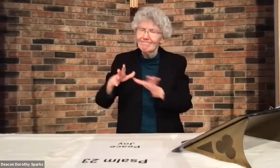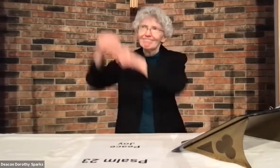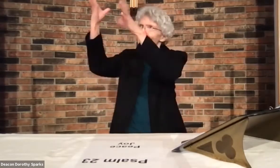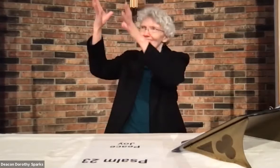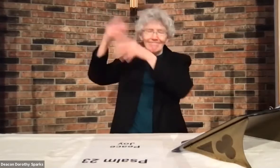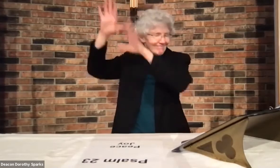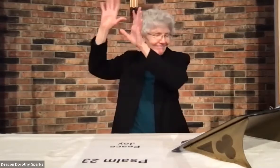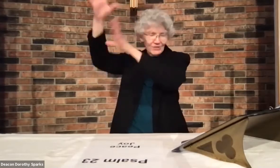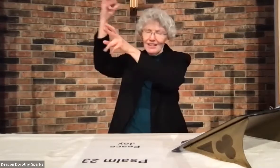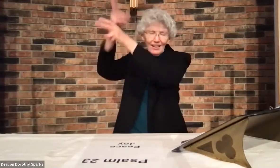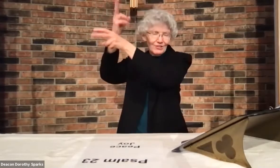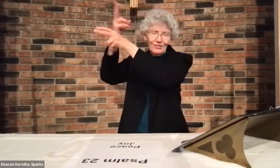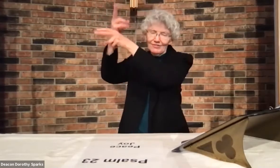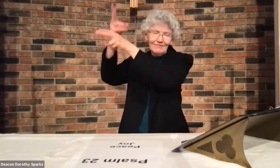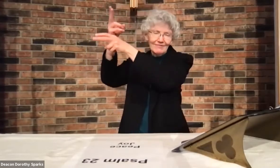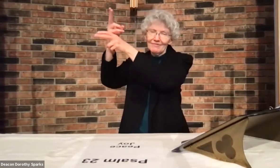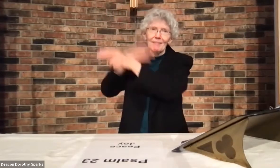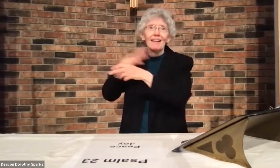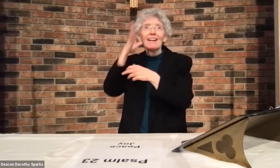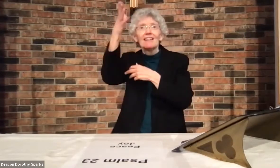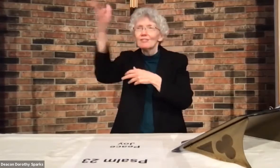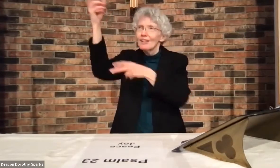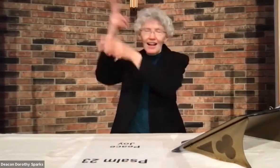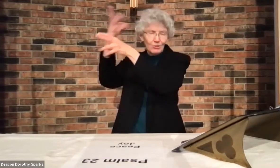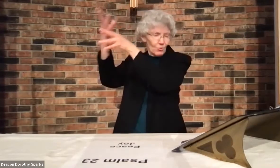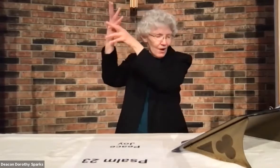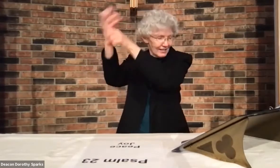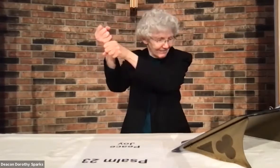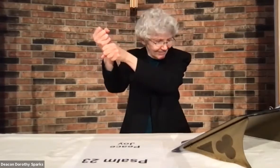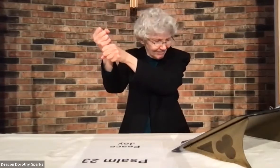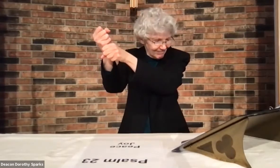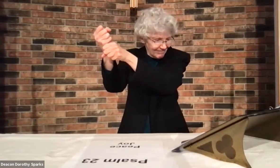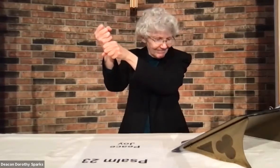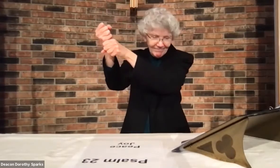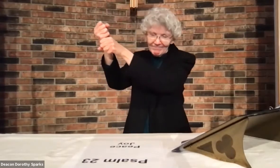nervous and worried about how this was going to happen.